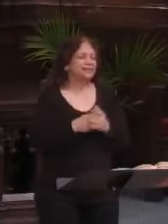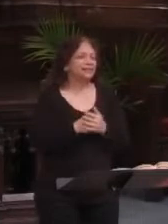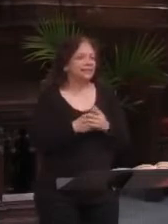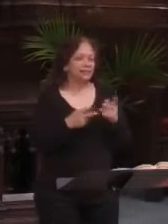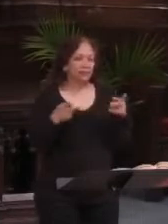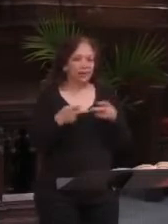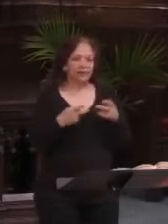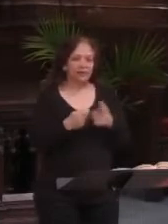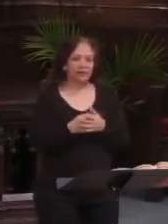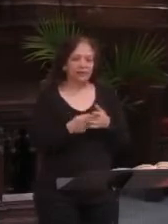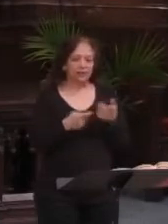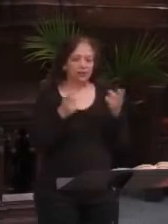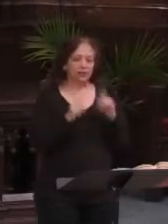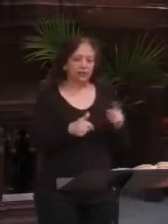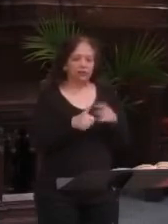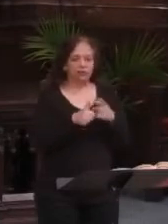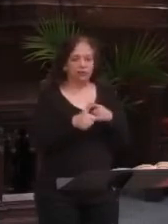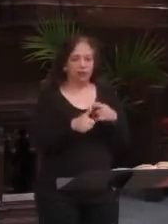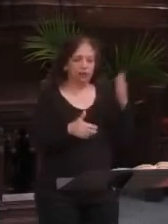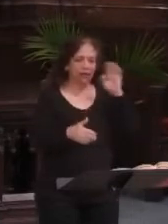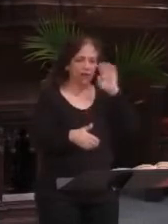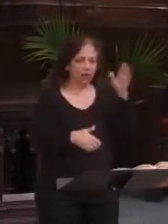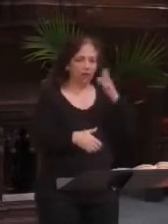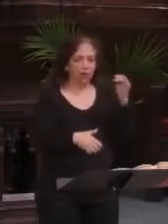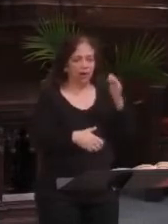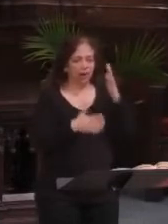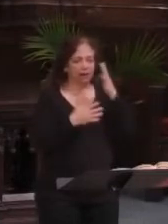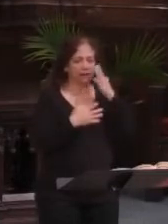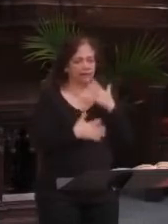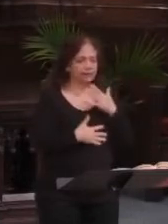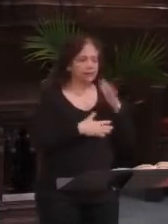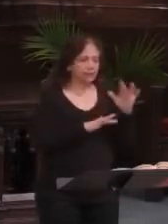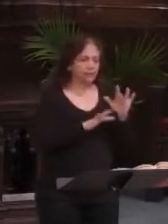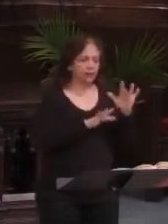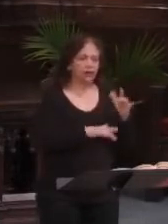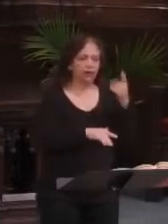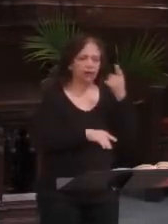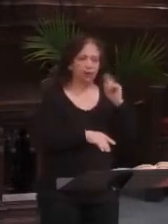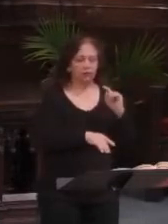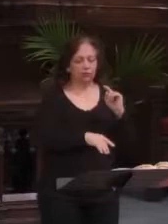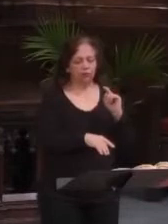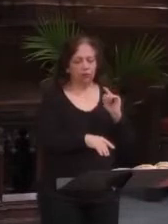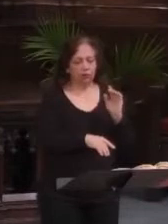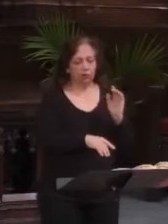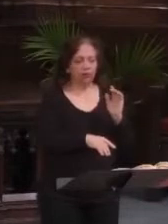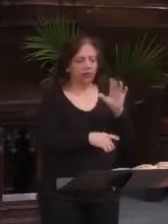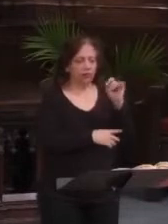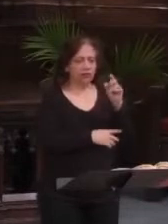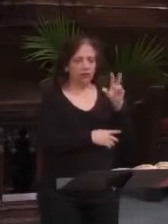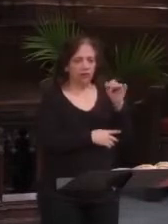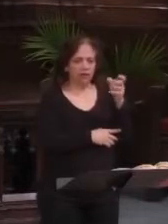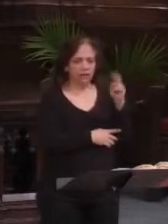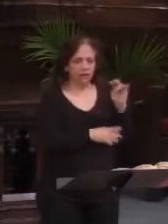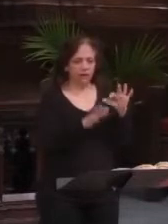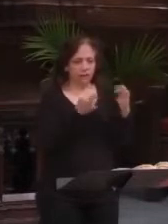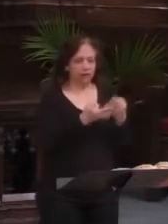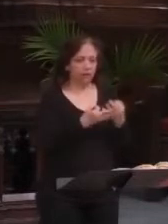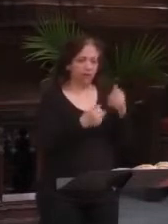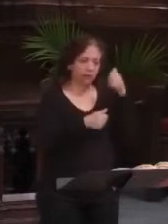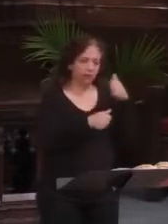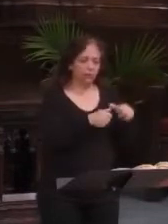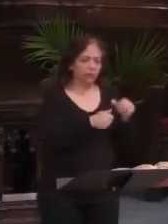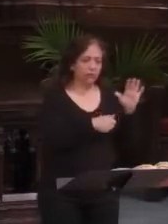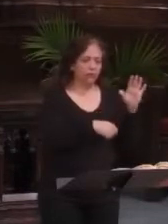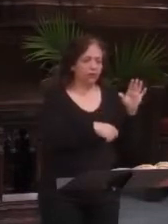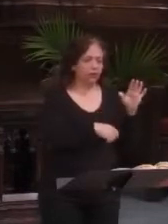deepest sympathy to the Sullivan family as they remember their brother and son, Boyd. Hello